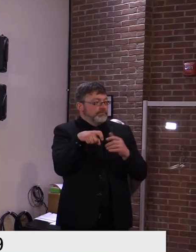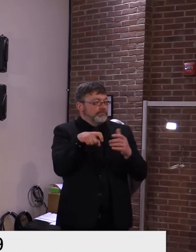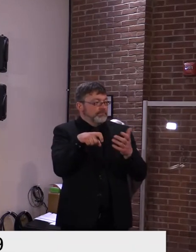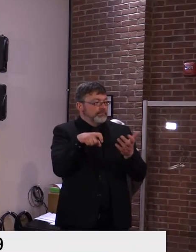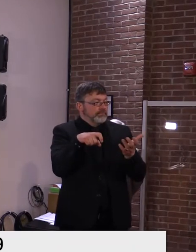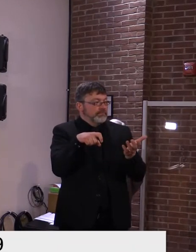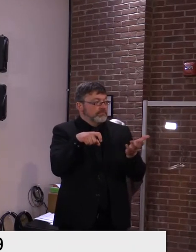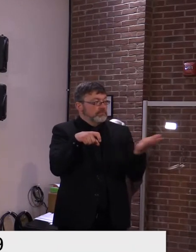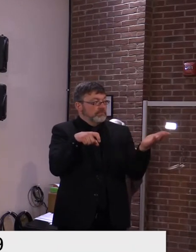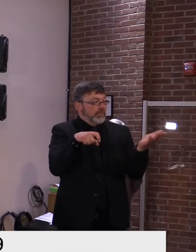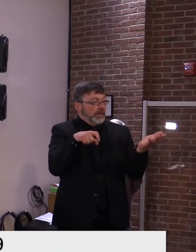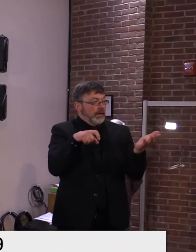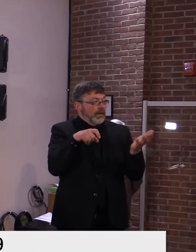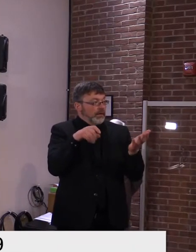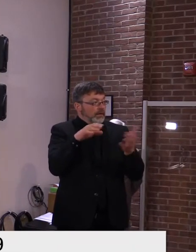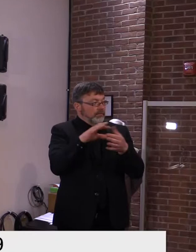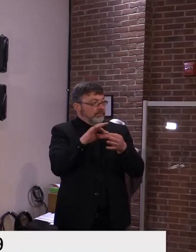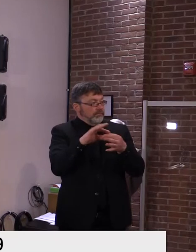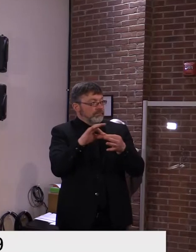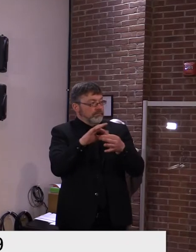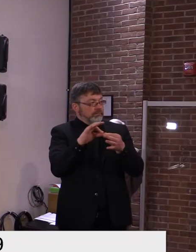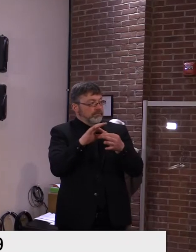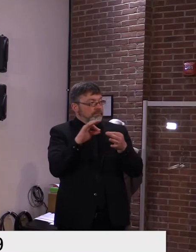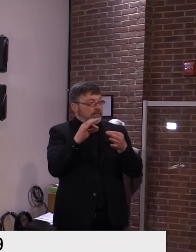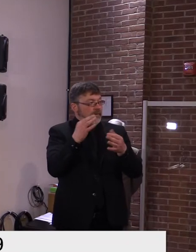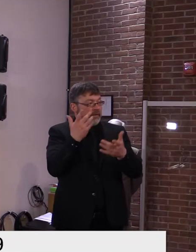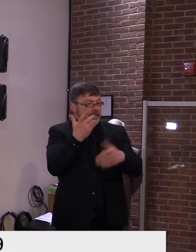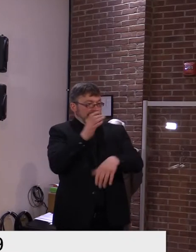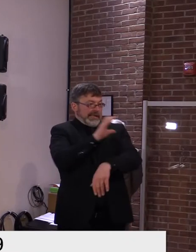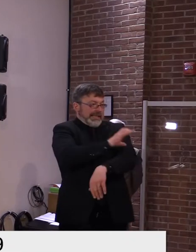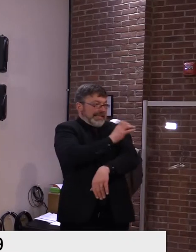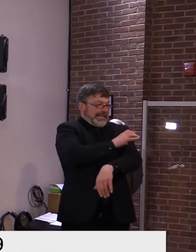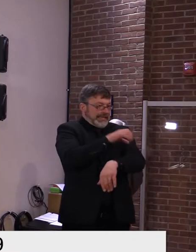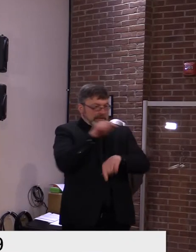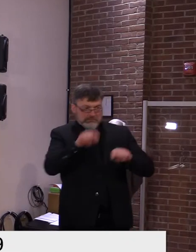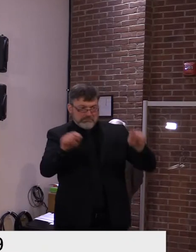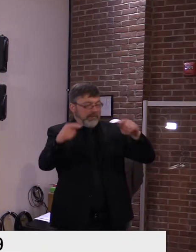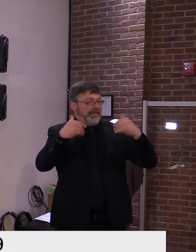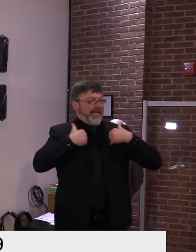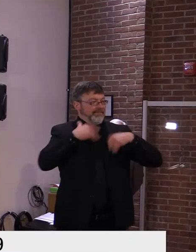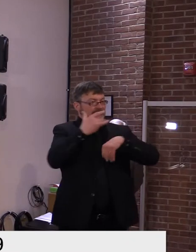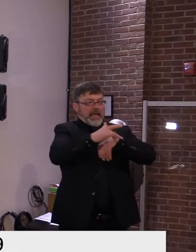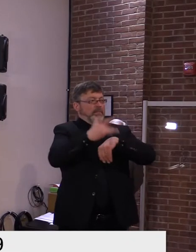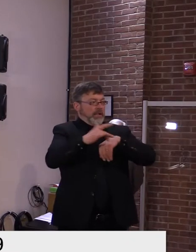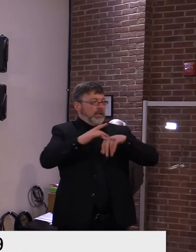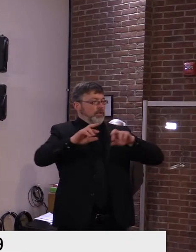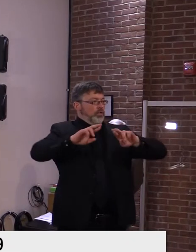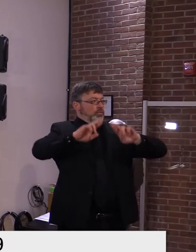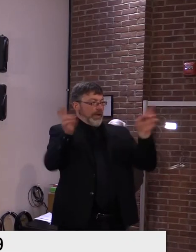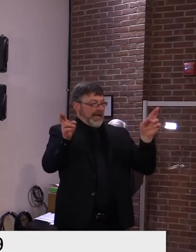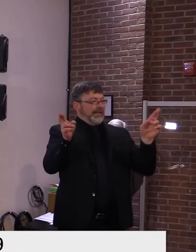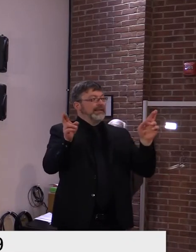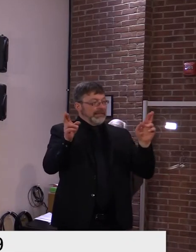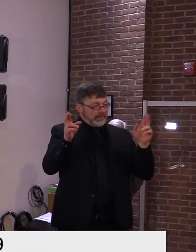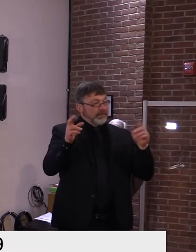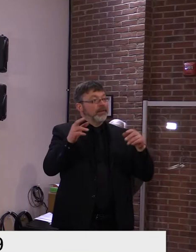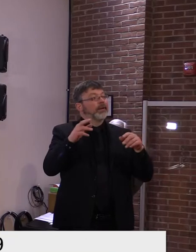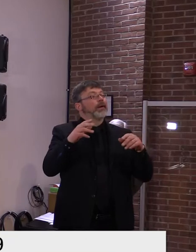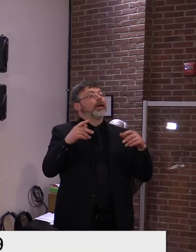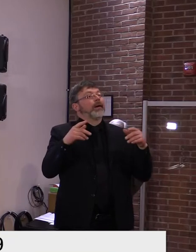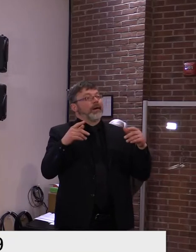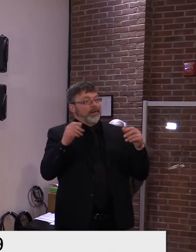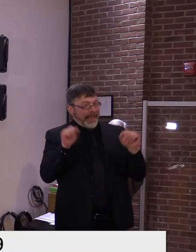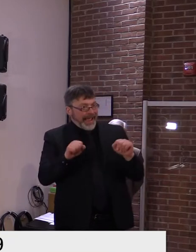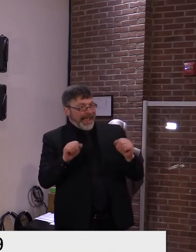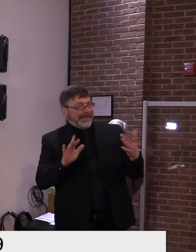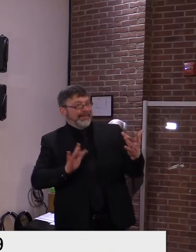prescription without a face-to-face visit because, as you know, so much more has been done by telehealth and telemedicine. So a lot has been